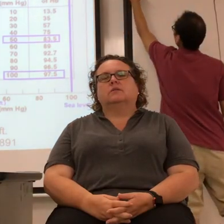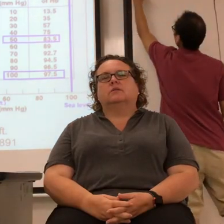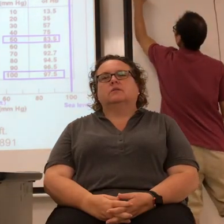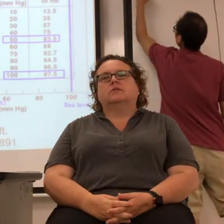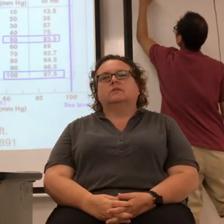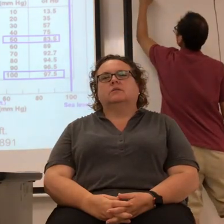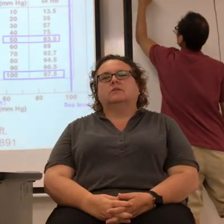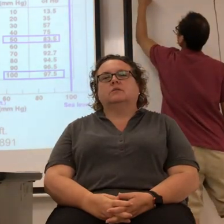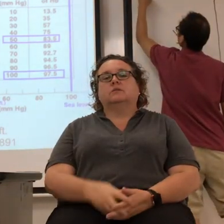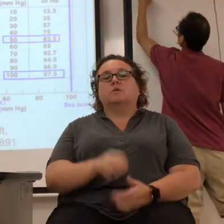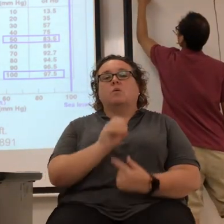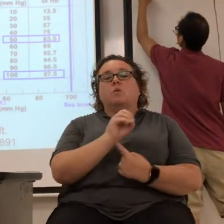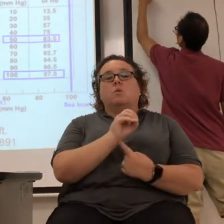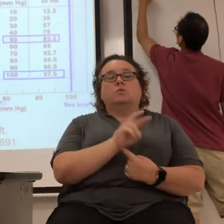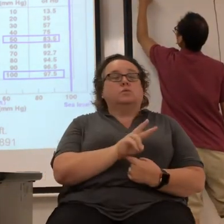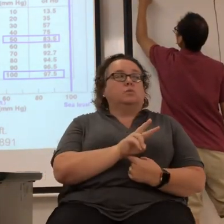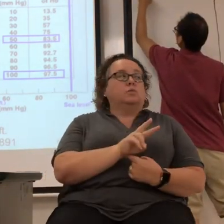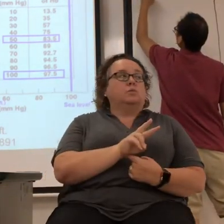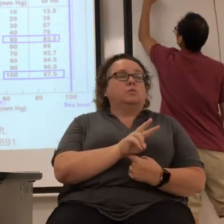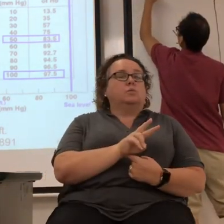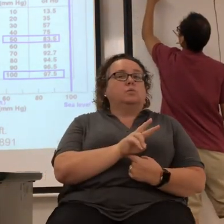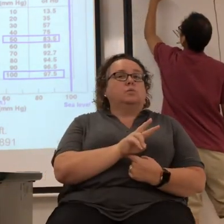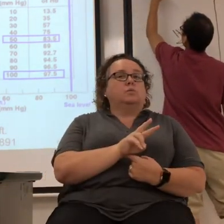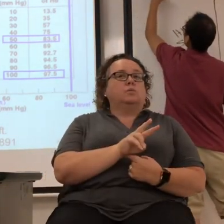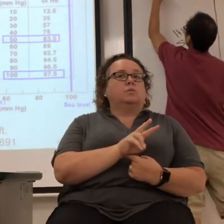So the O2